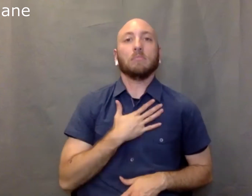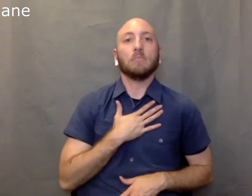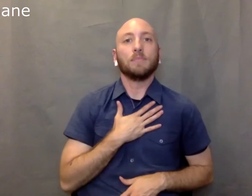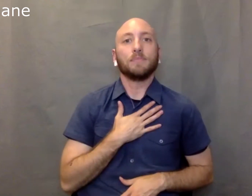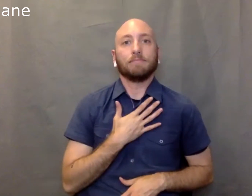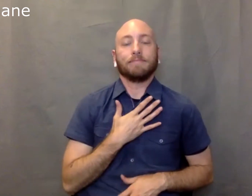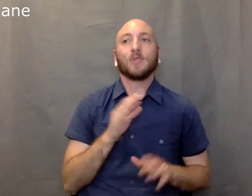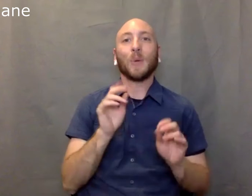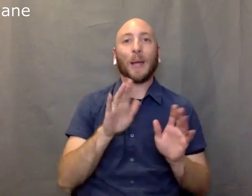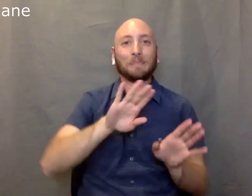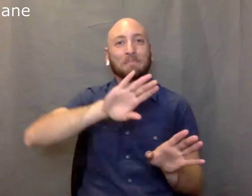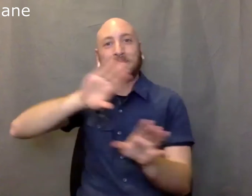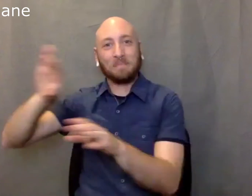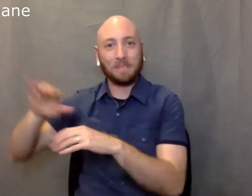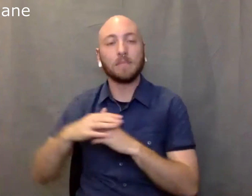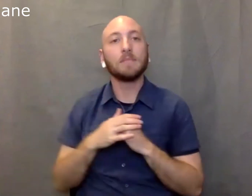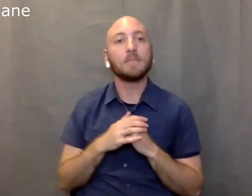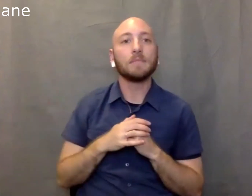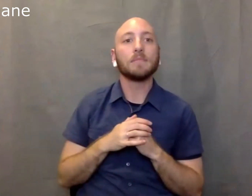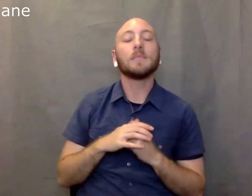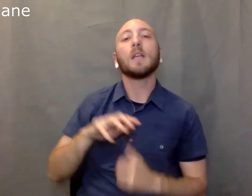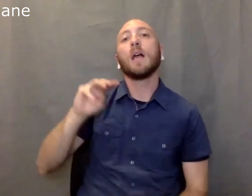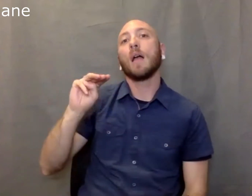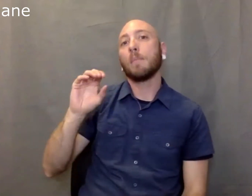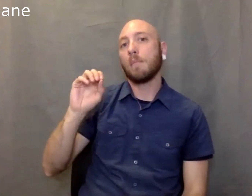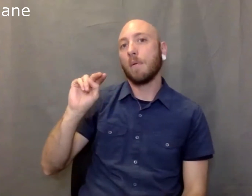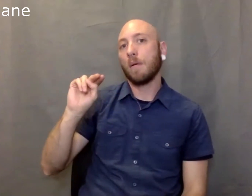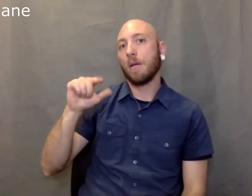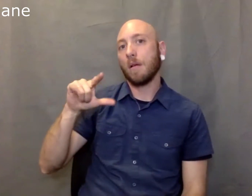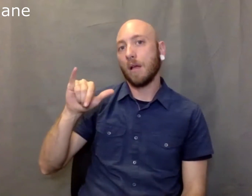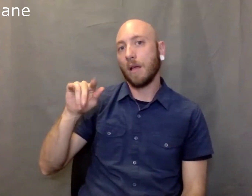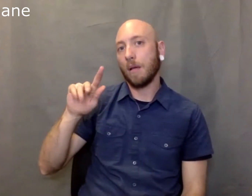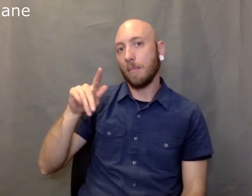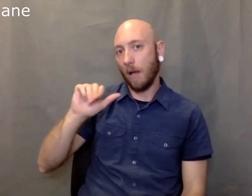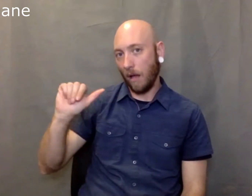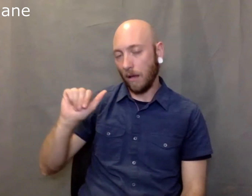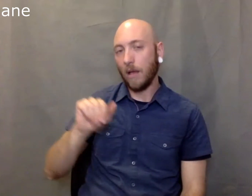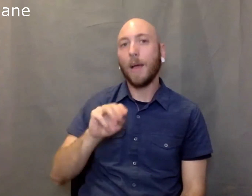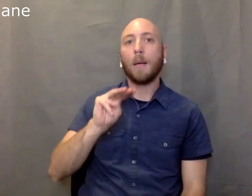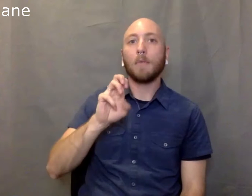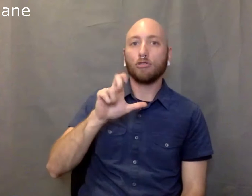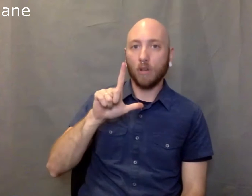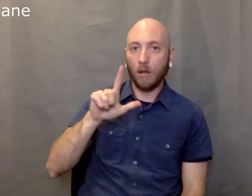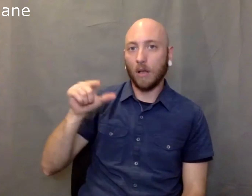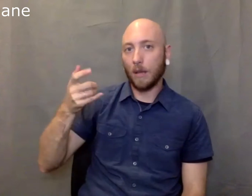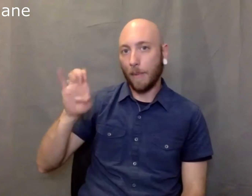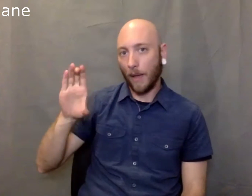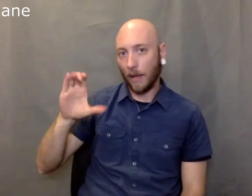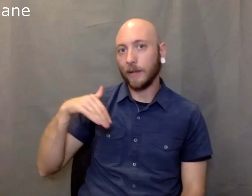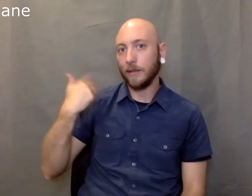Yeah, so I am the chairperson for the Monkey Paw group. Monkey Paw stands for Montreal, Quebec Young People of Alcoholics Anonymous.